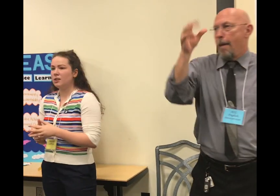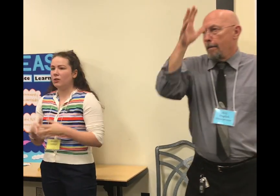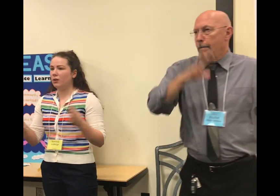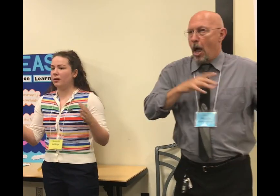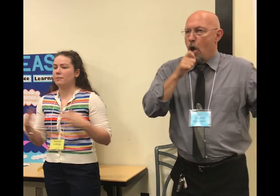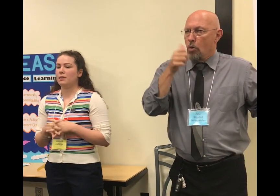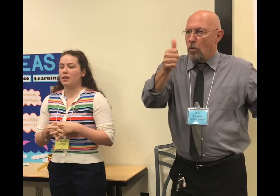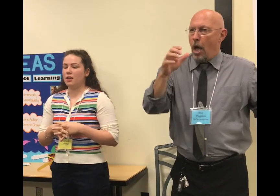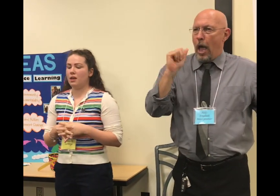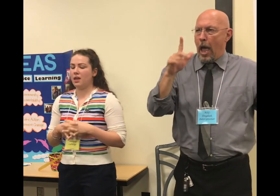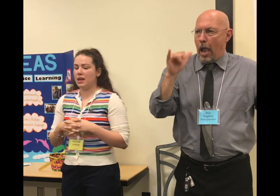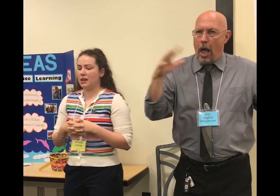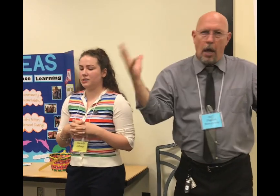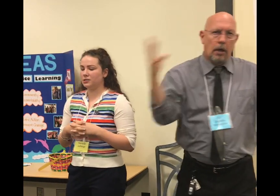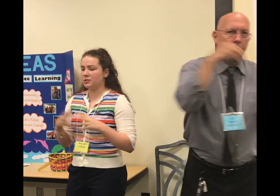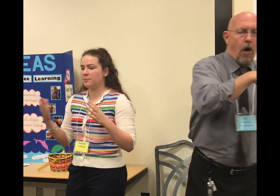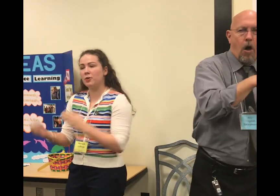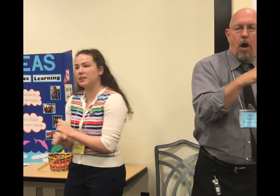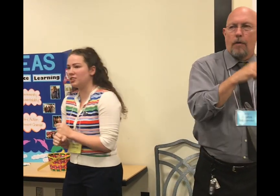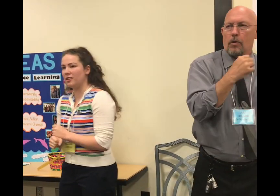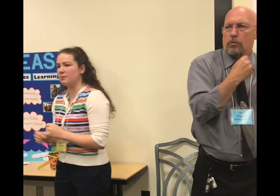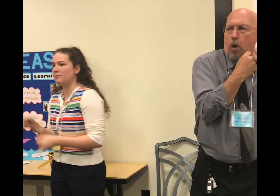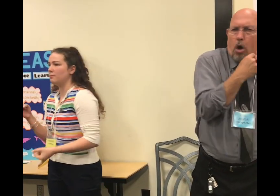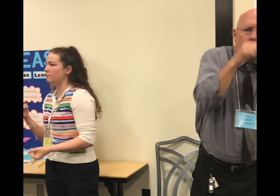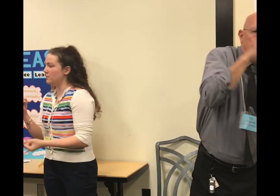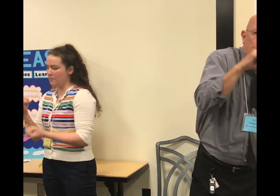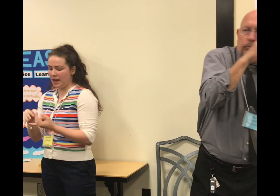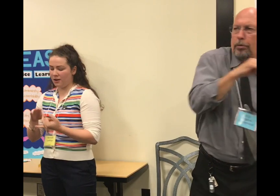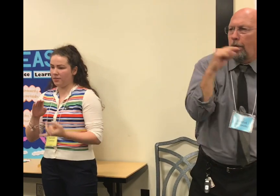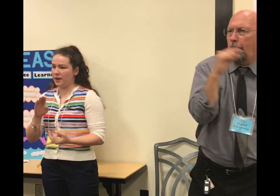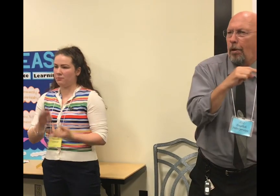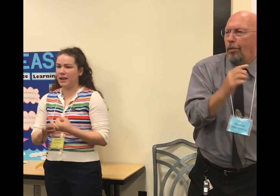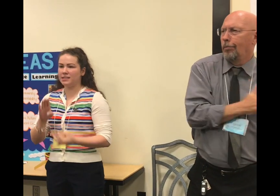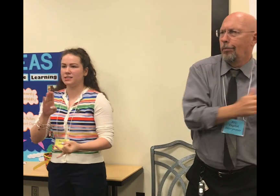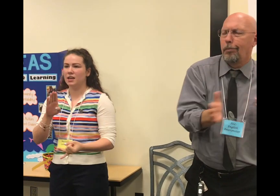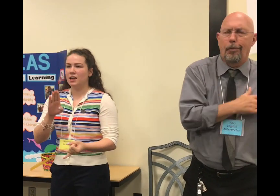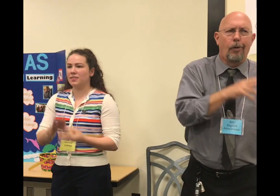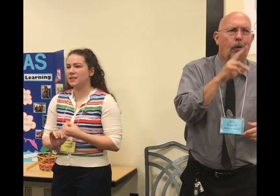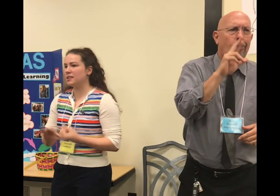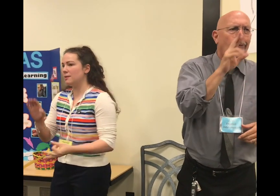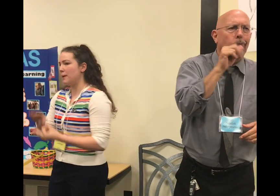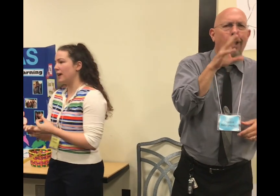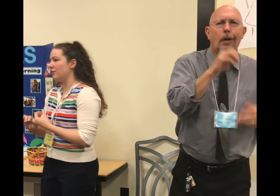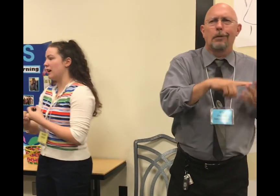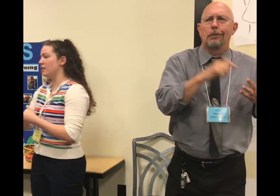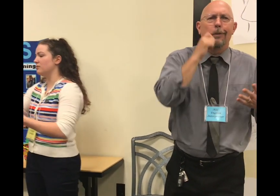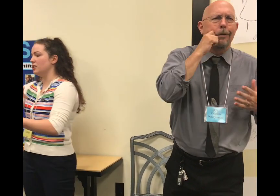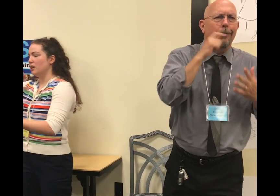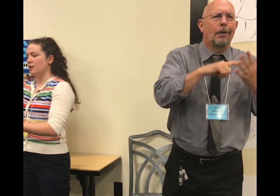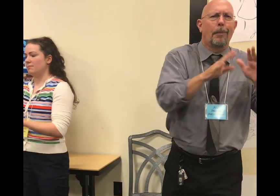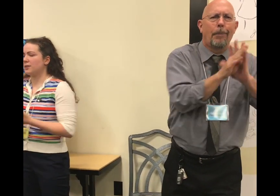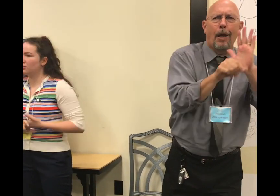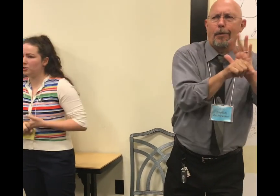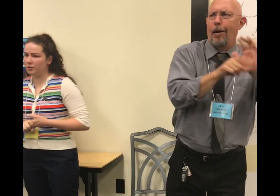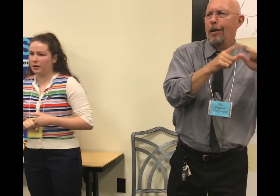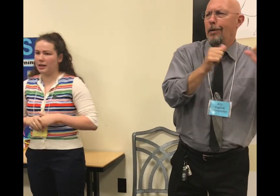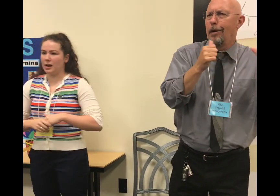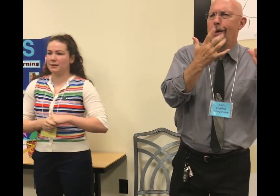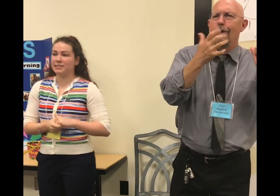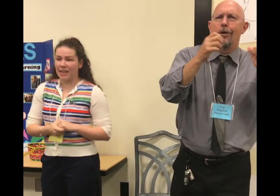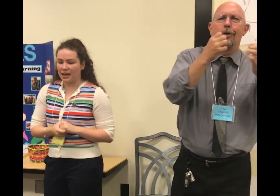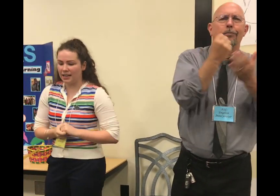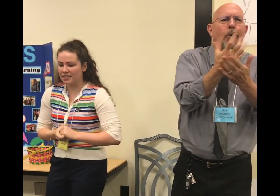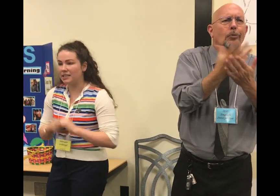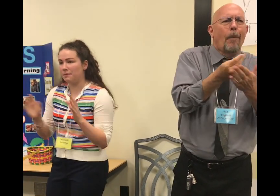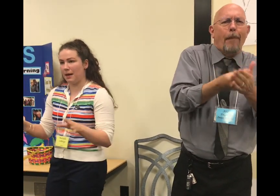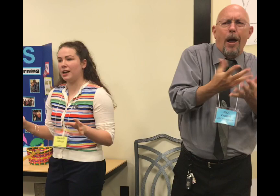allies, and supporting each other, no matter their race, ethnicity, background,